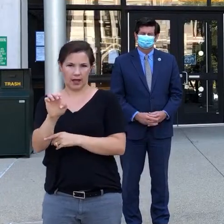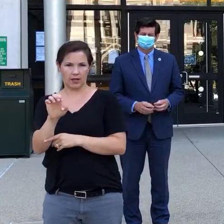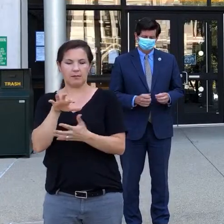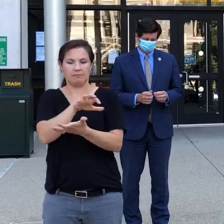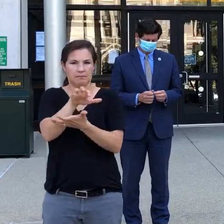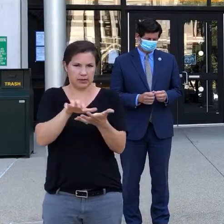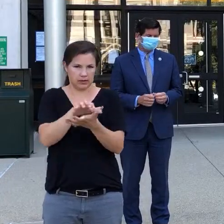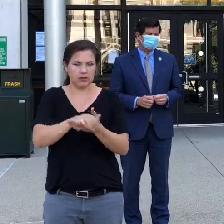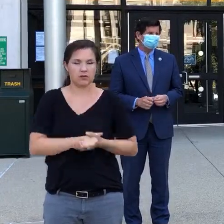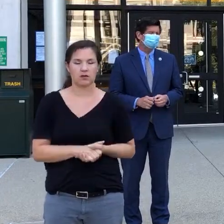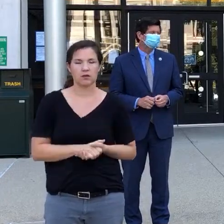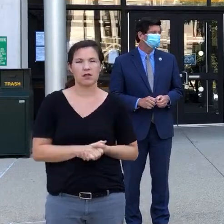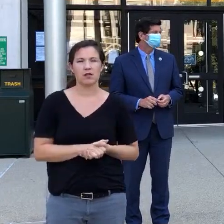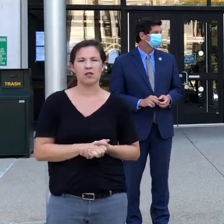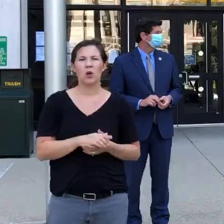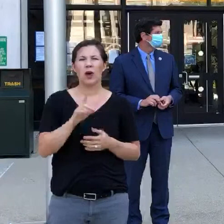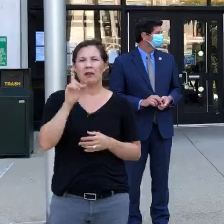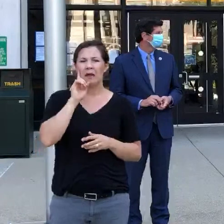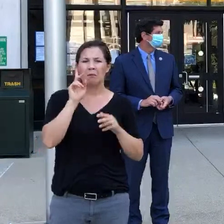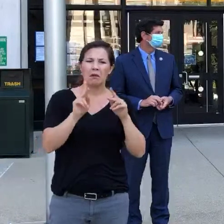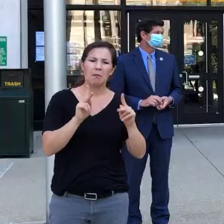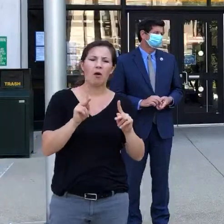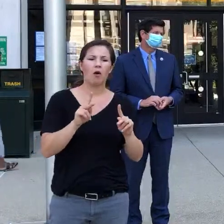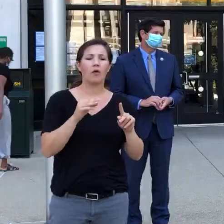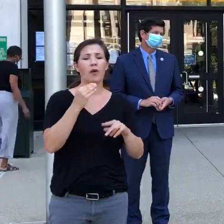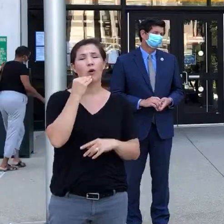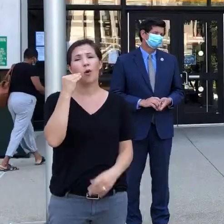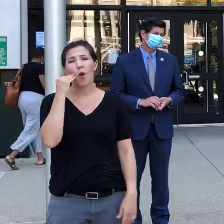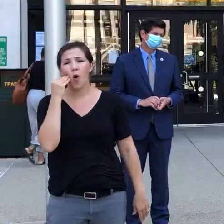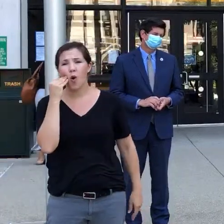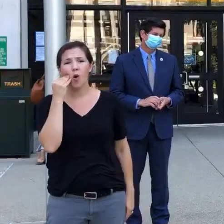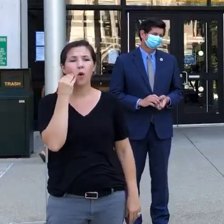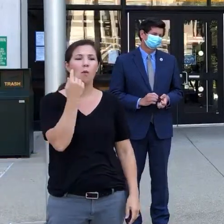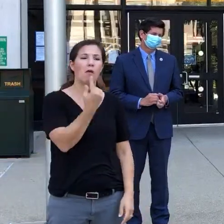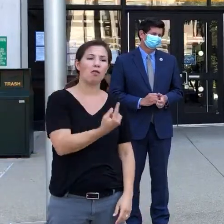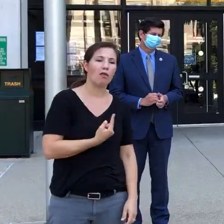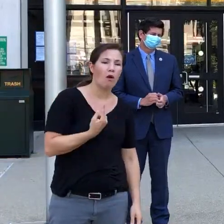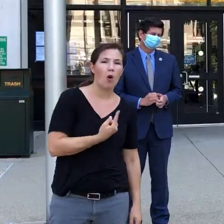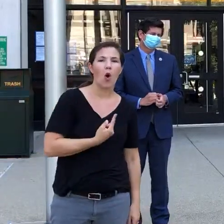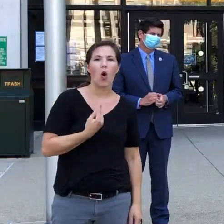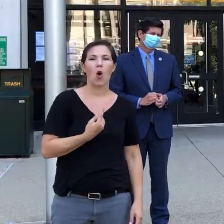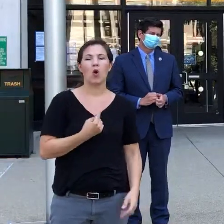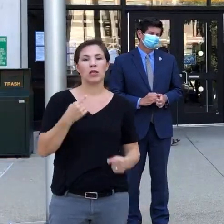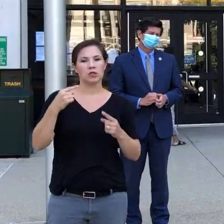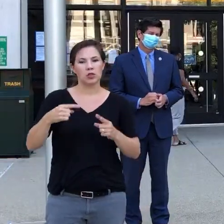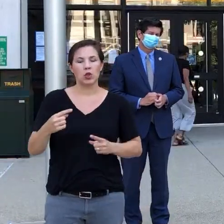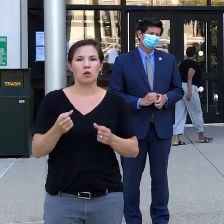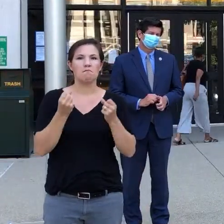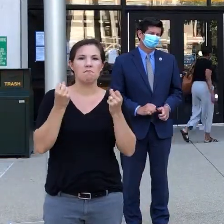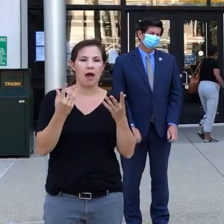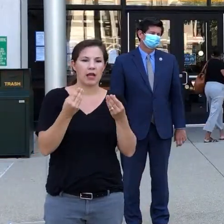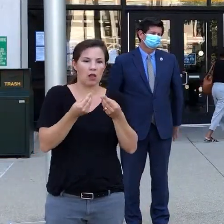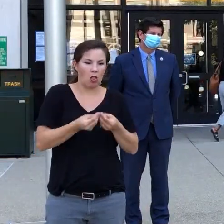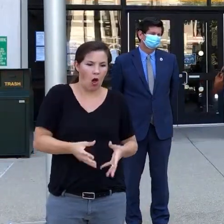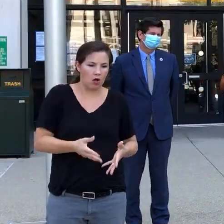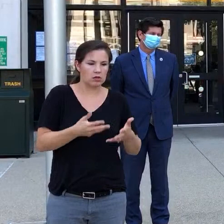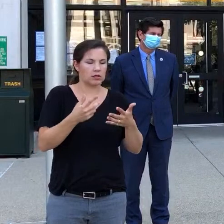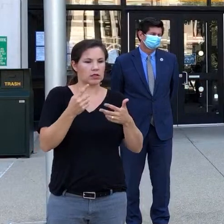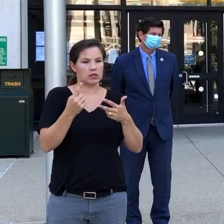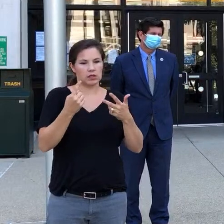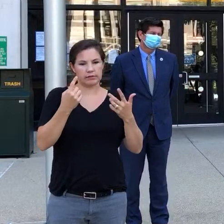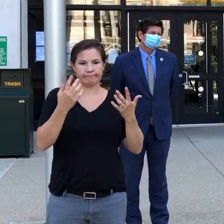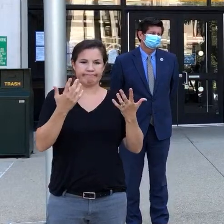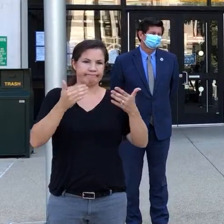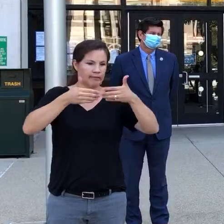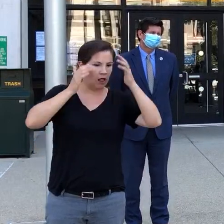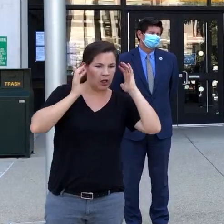think that people are at home, they're alone, struggle with so many losses, and are using cocaine